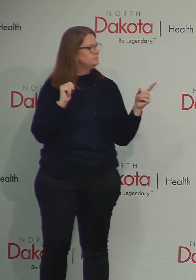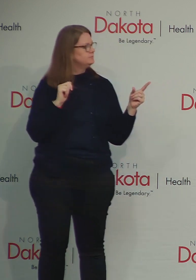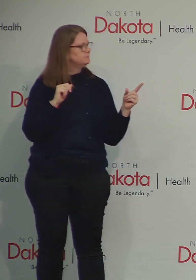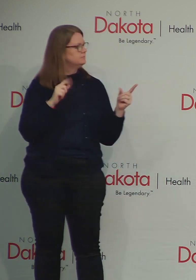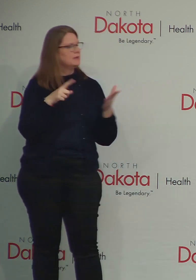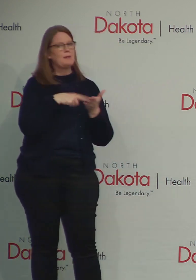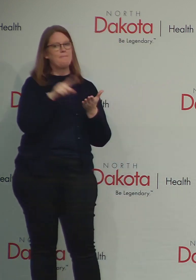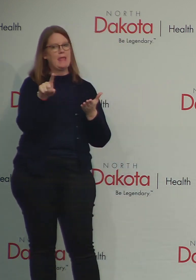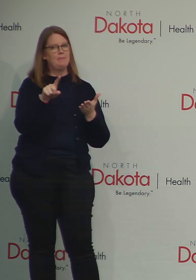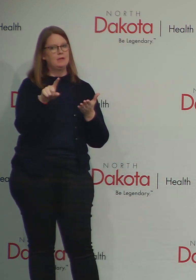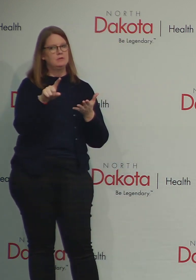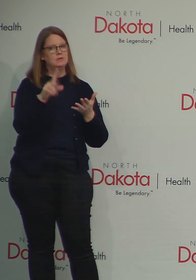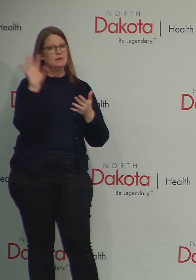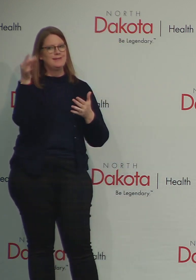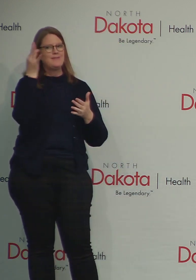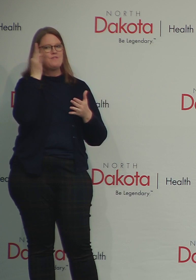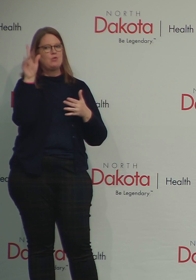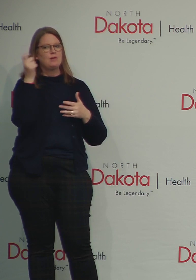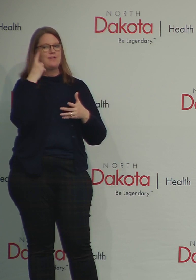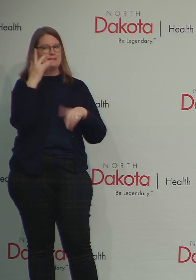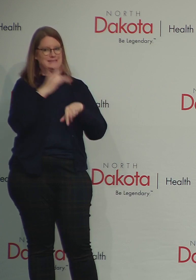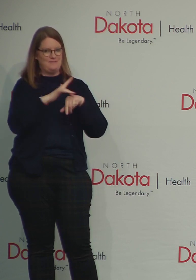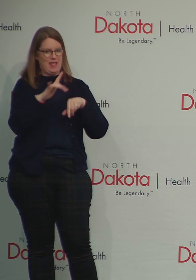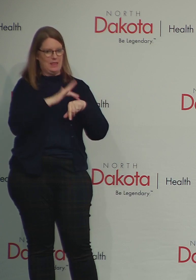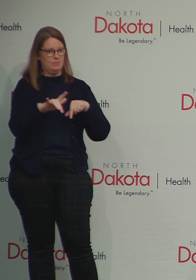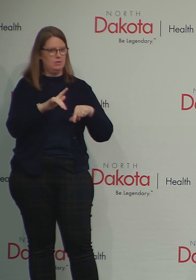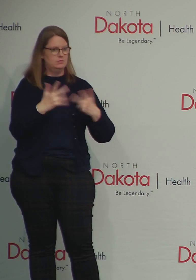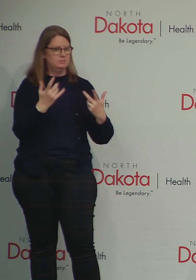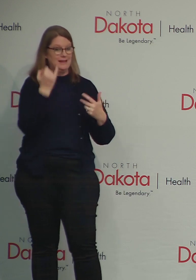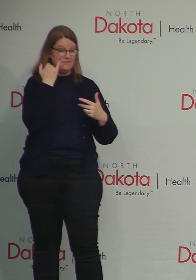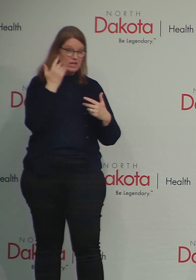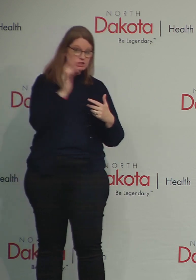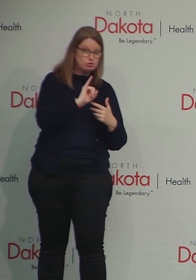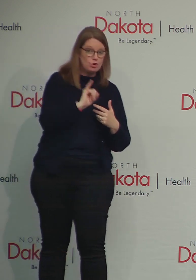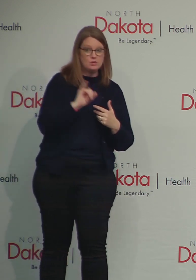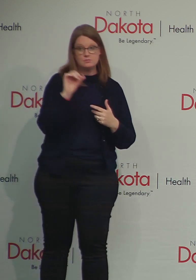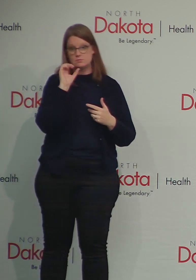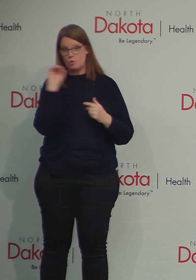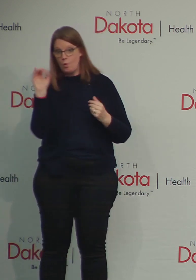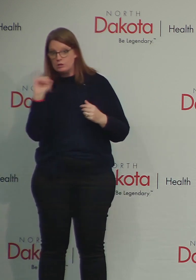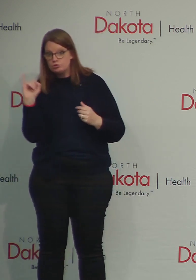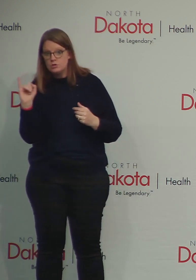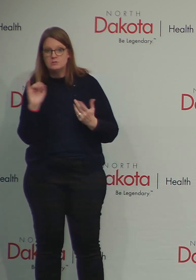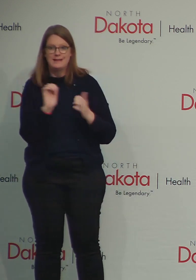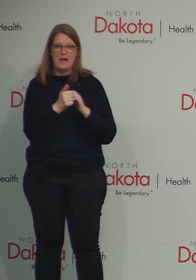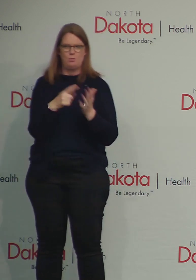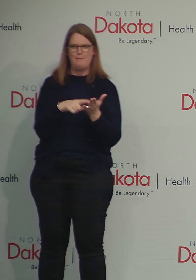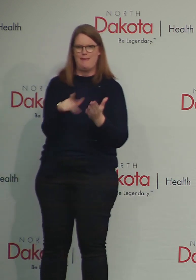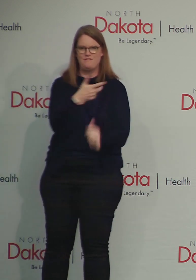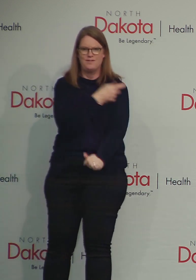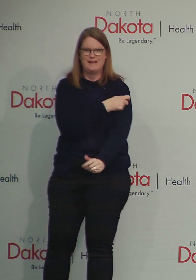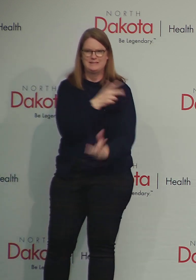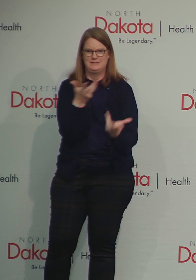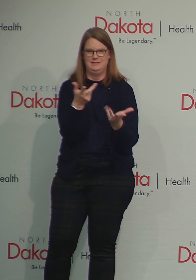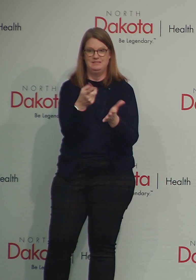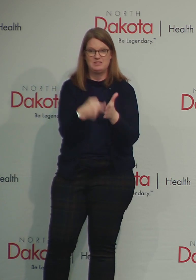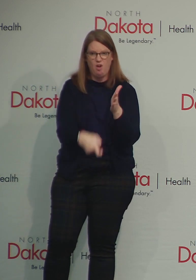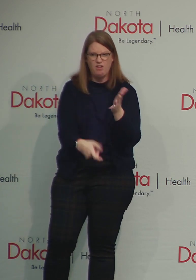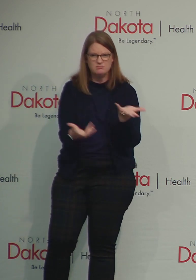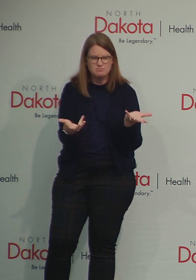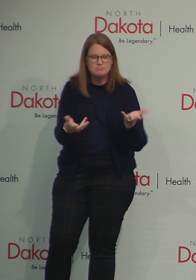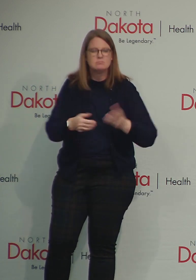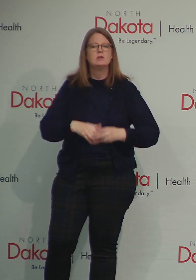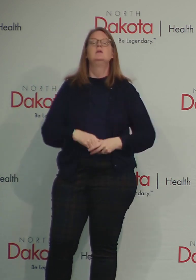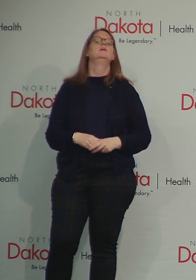payment, how the federal government is making this available, and whether they have insurance, not insurance, but the whole sort of how do I pay for a vaccine? Yeah,